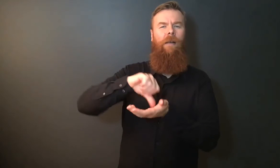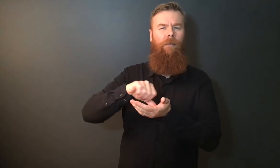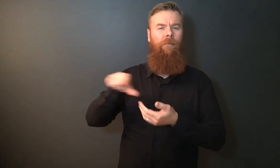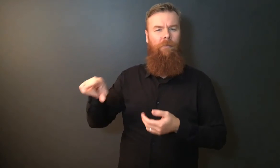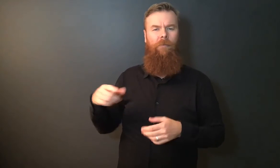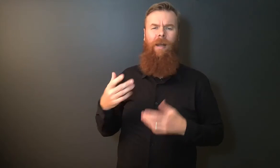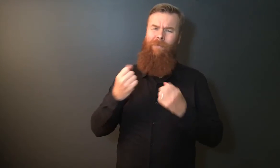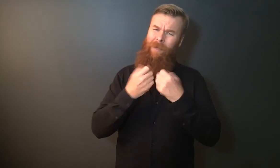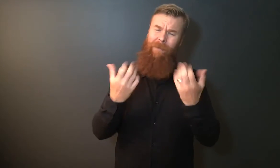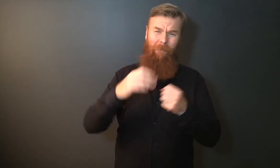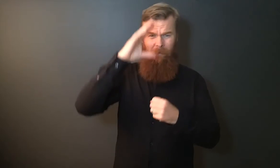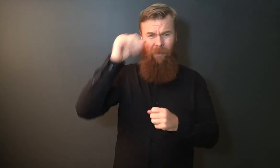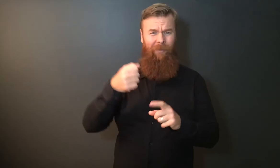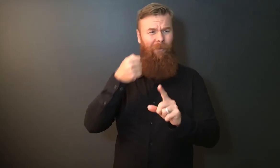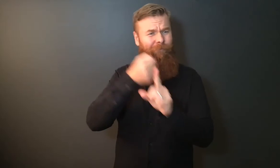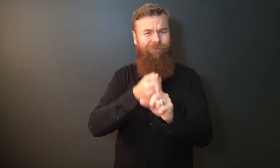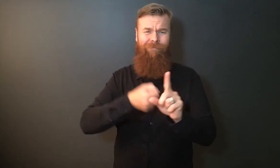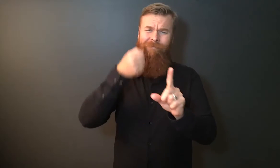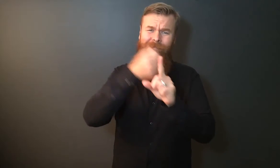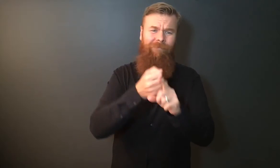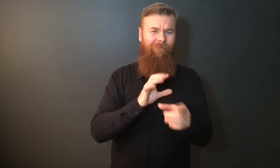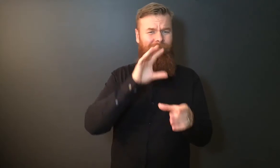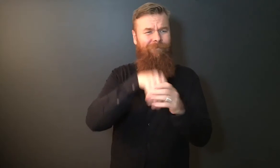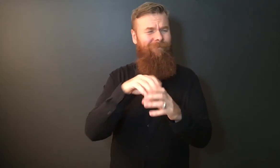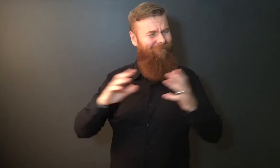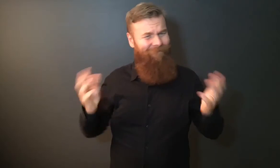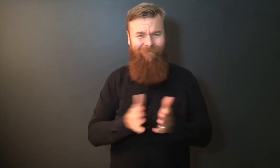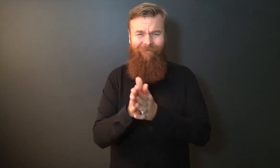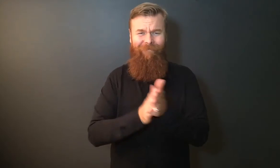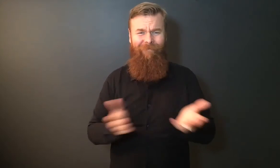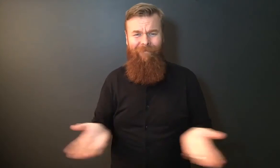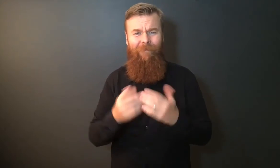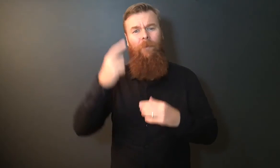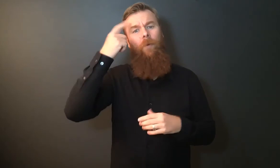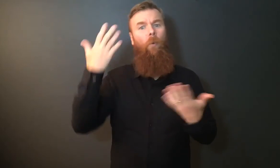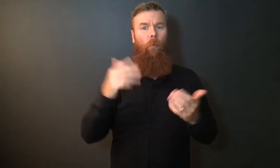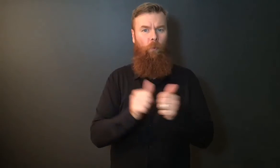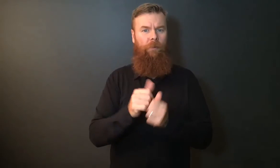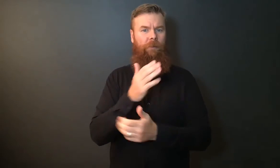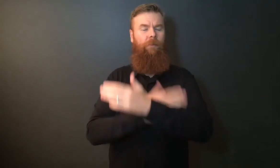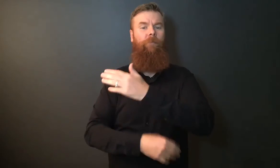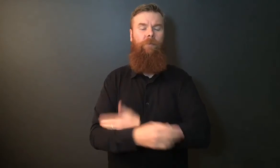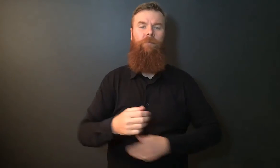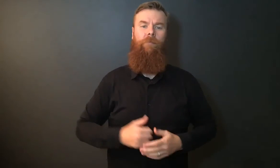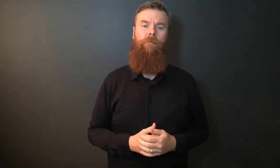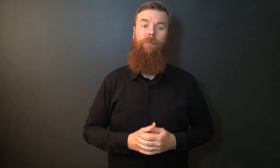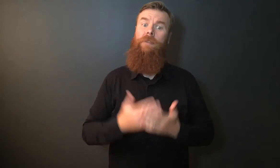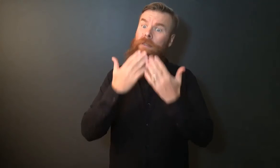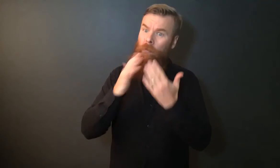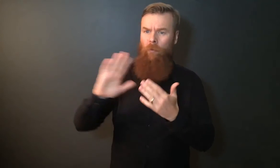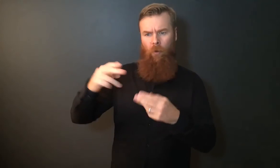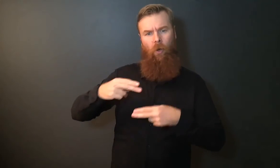youth with disabilities. Okay, thank you for those comments. We have a specific question to